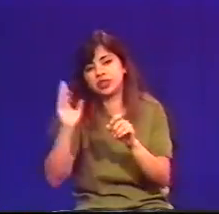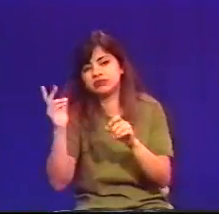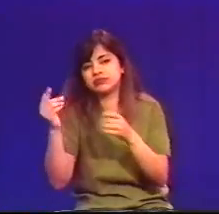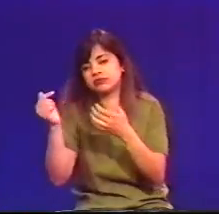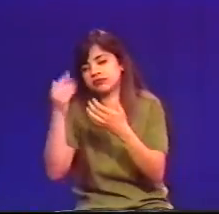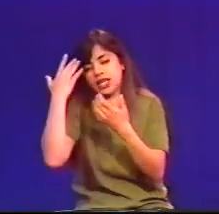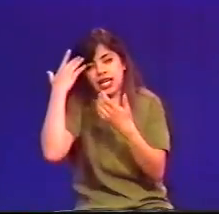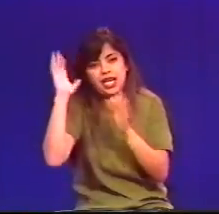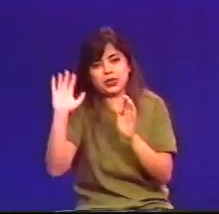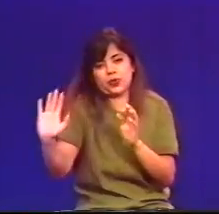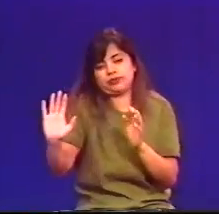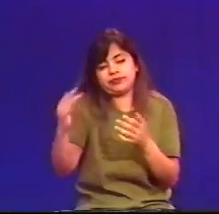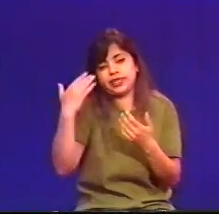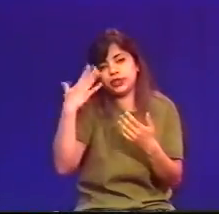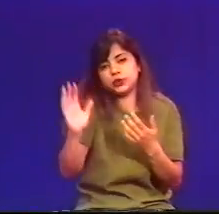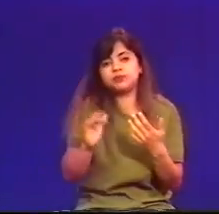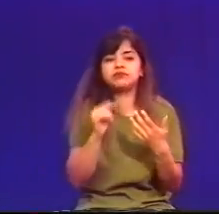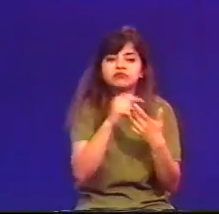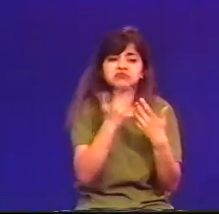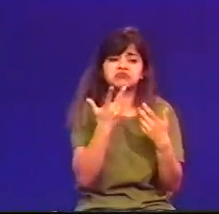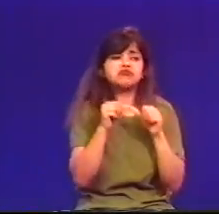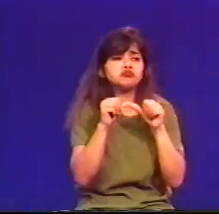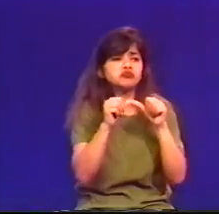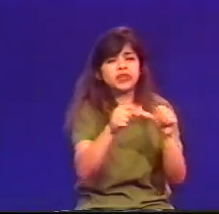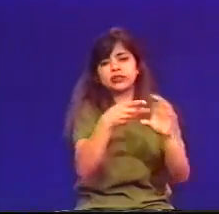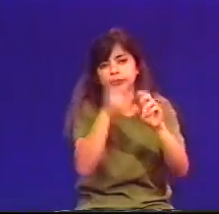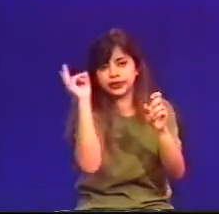system, not being able to have direct access to the